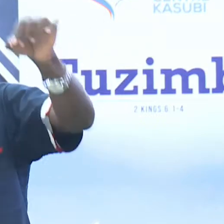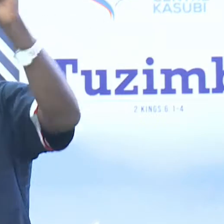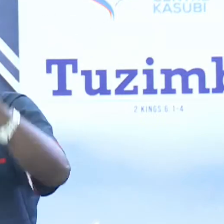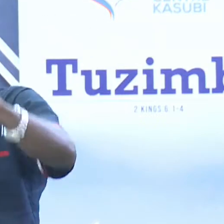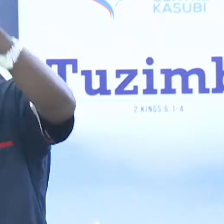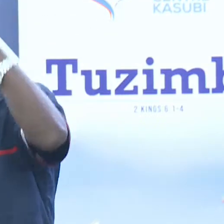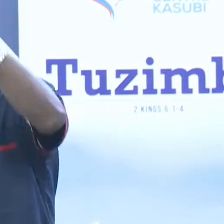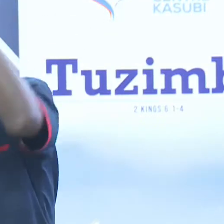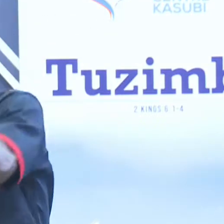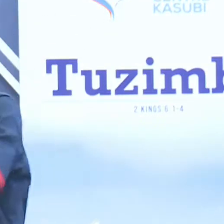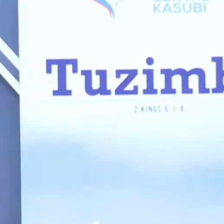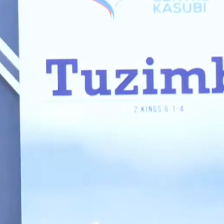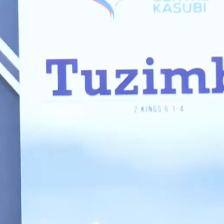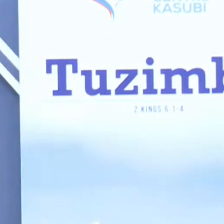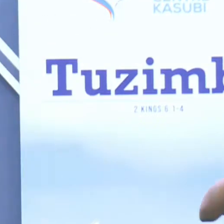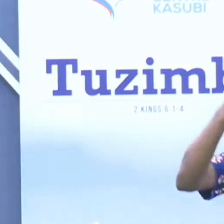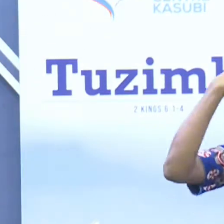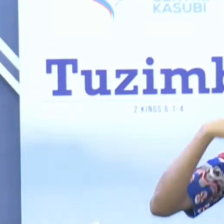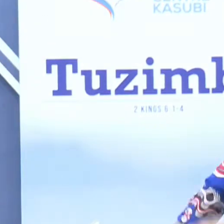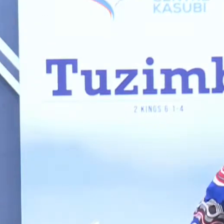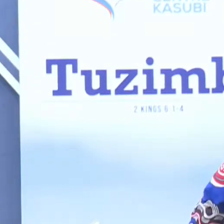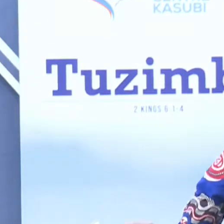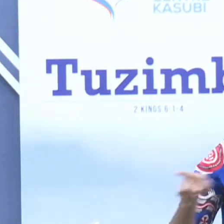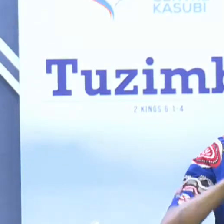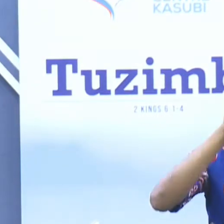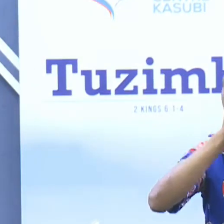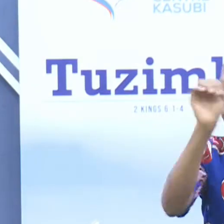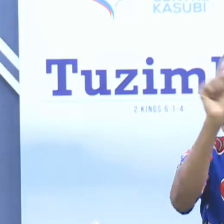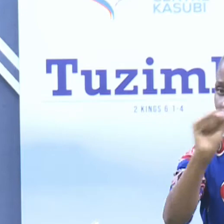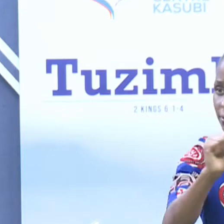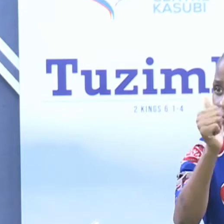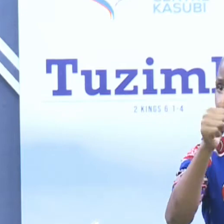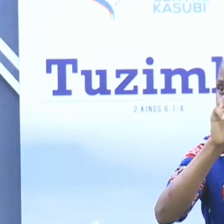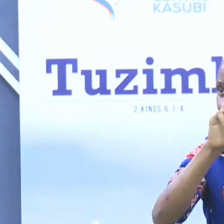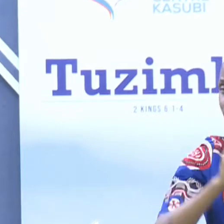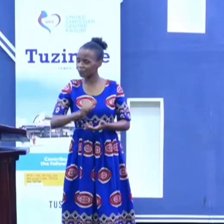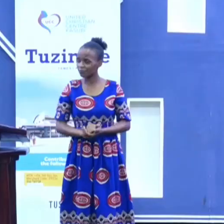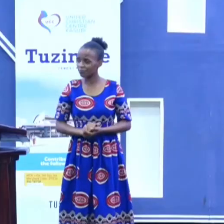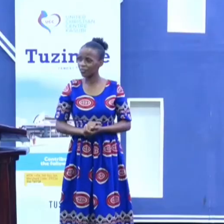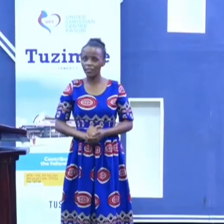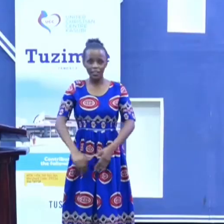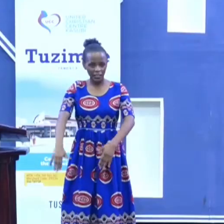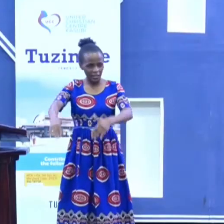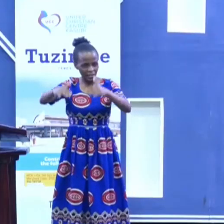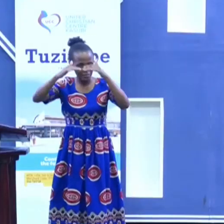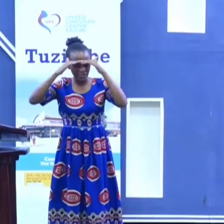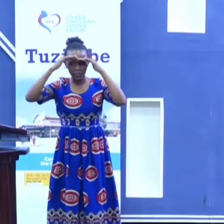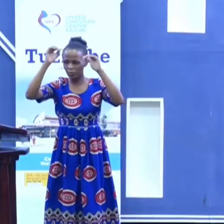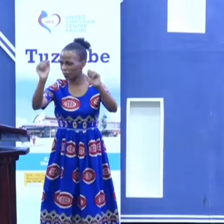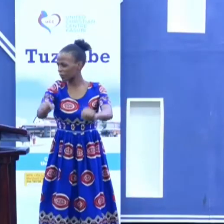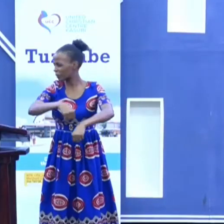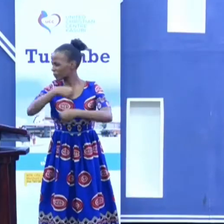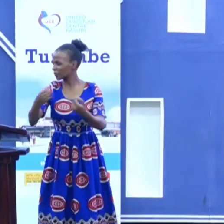Era awatari kwambala Esau. And without dressing up Esau, Yakobo yali tayina kyagenda